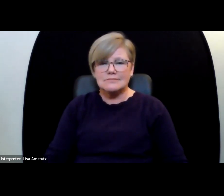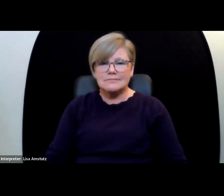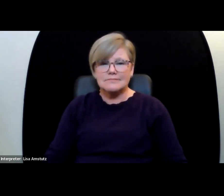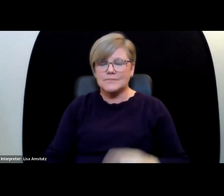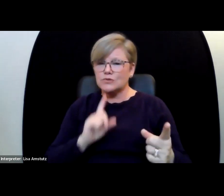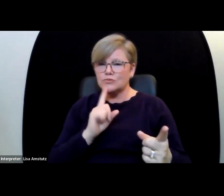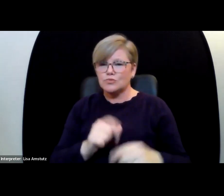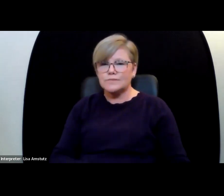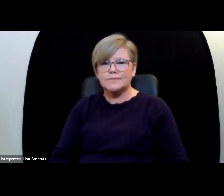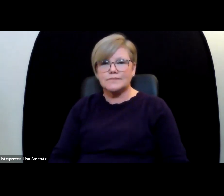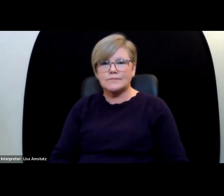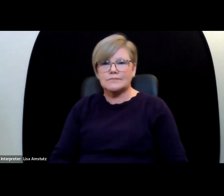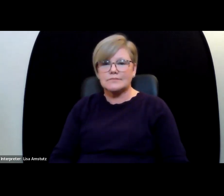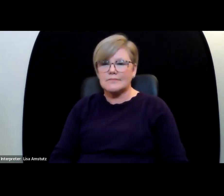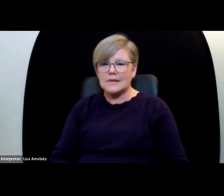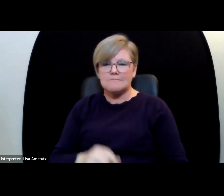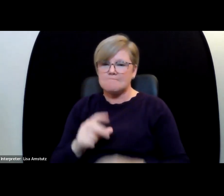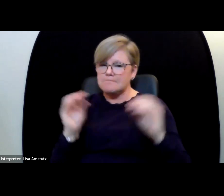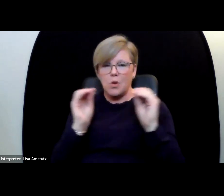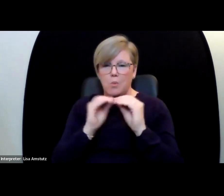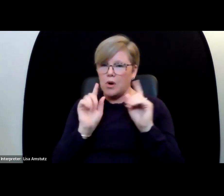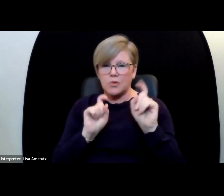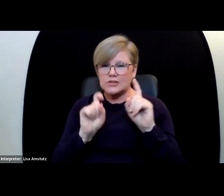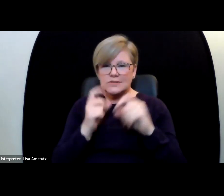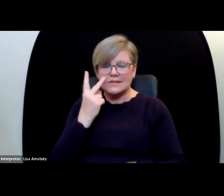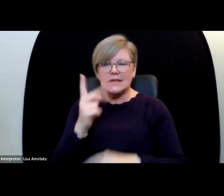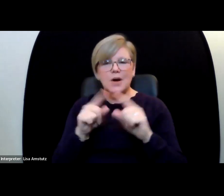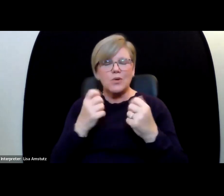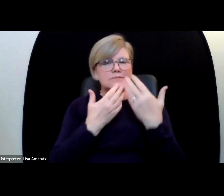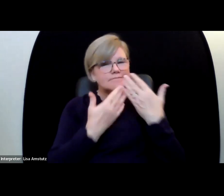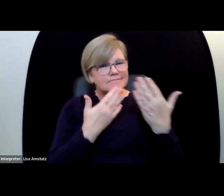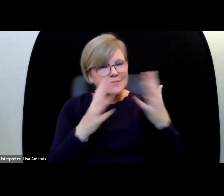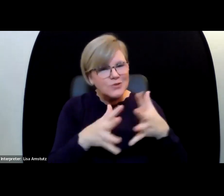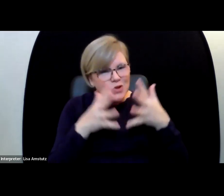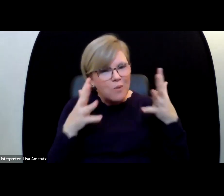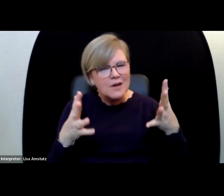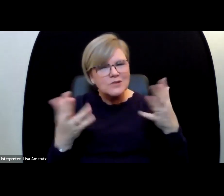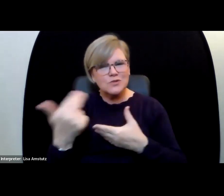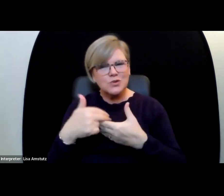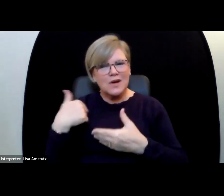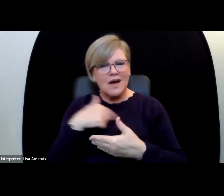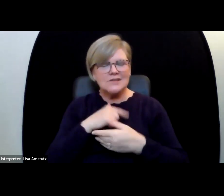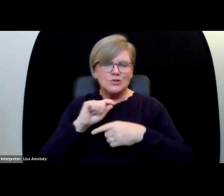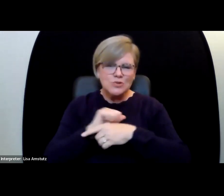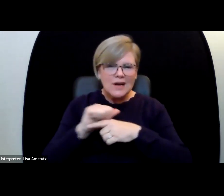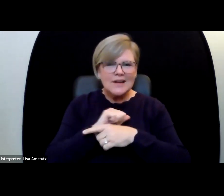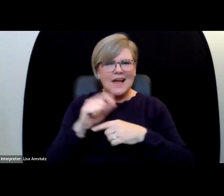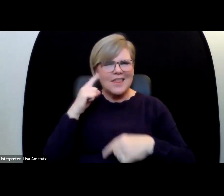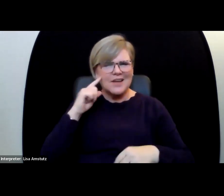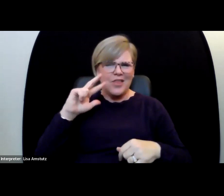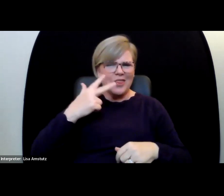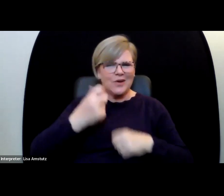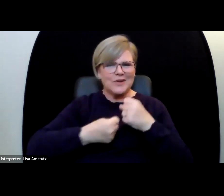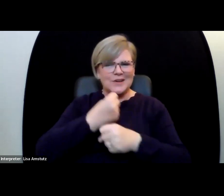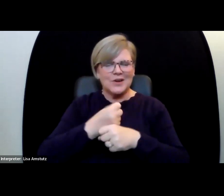Absolutely. Okay. I am not seeing any other questions. So I just want to say thank you so much for joining us again. I think this is your third year with